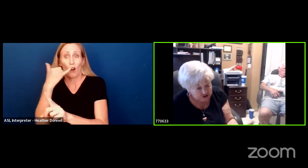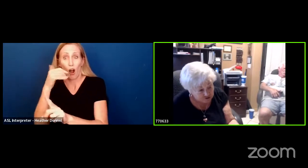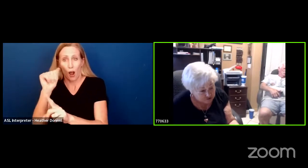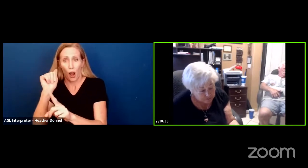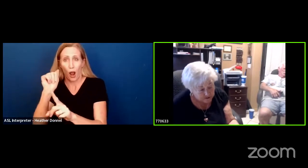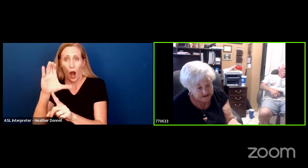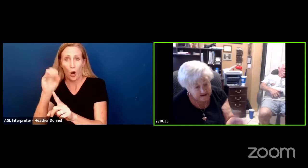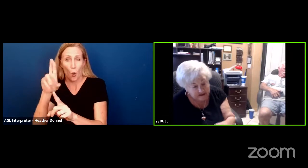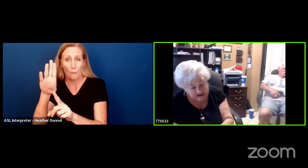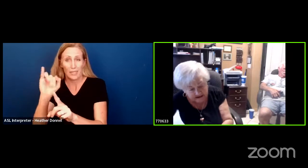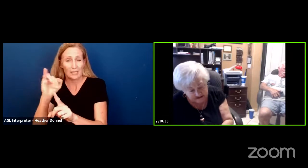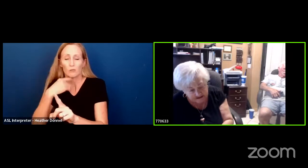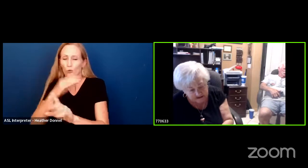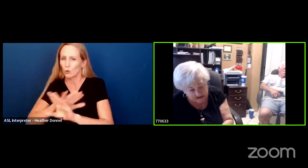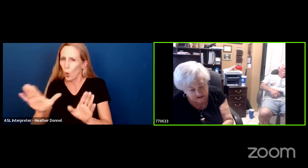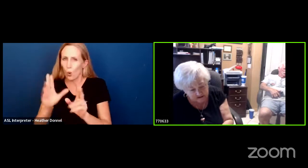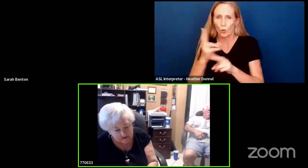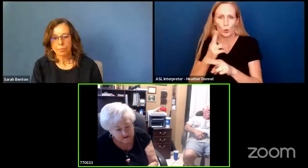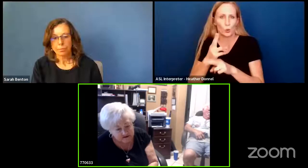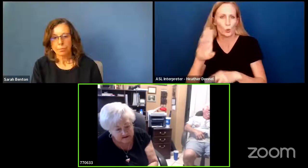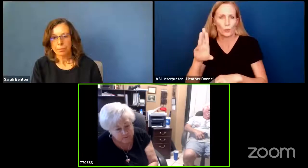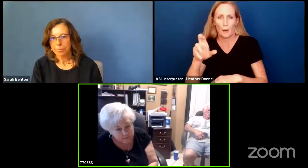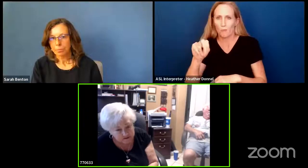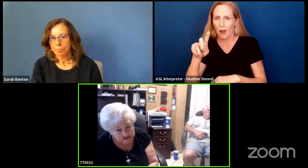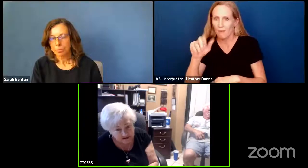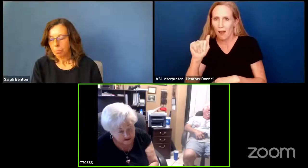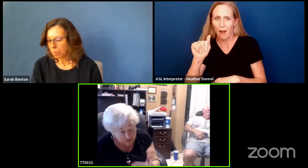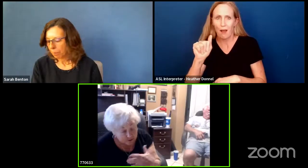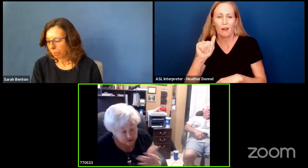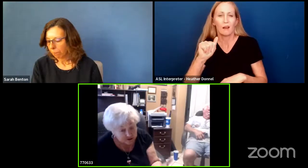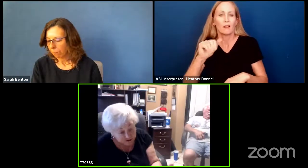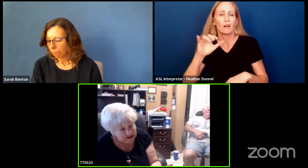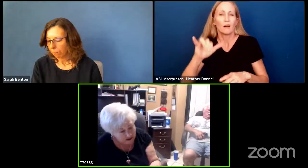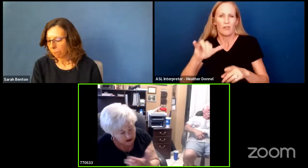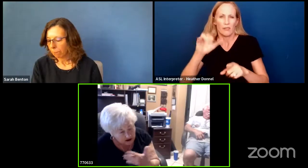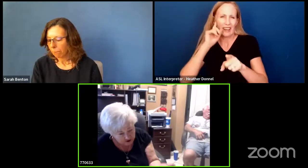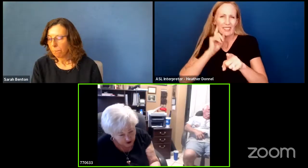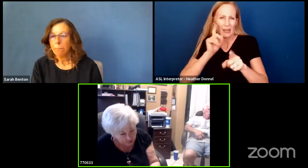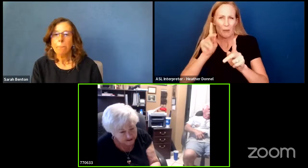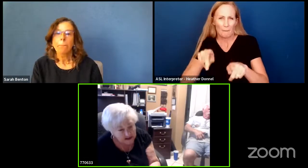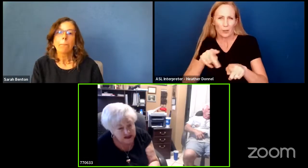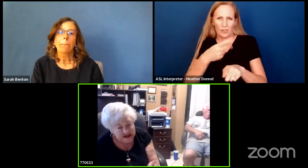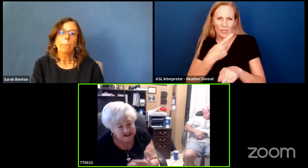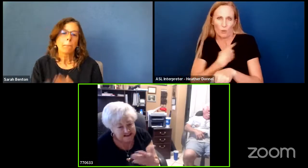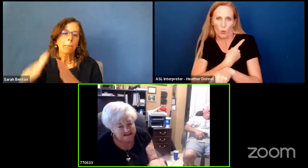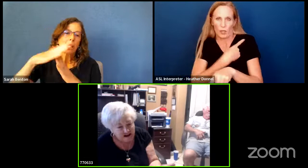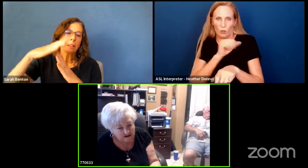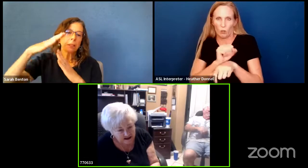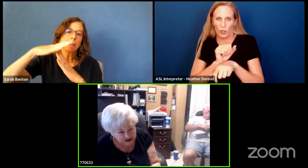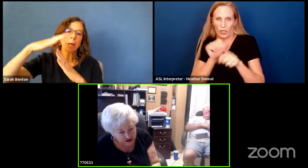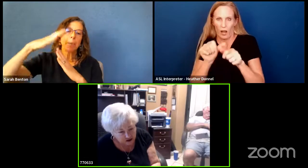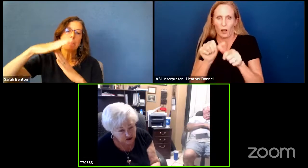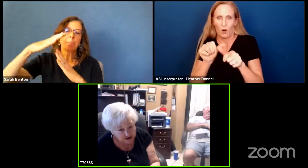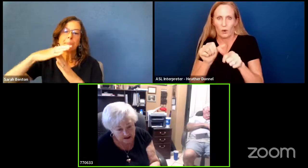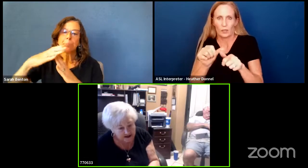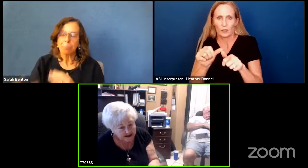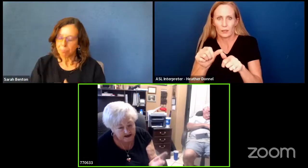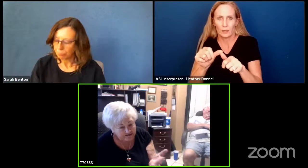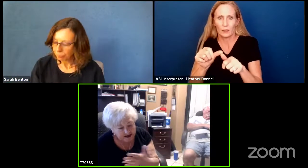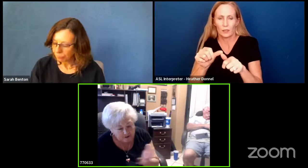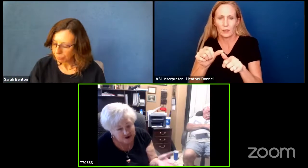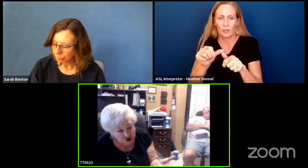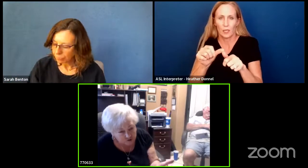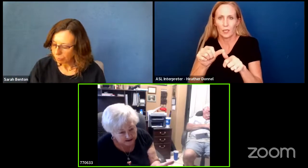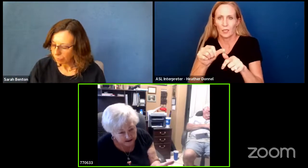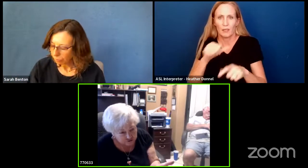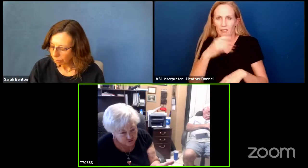not to use Brenda, that the deaf person that we were doing ongoing did not like her. And